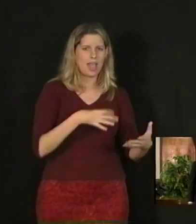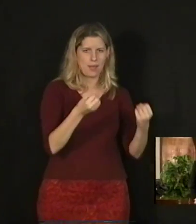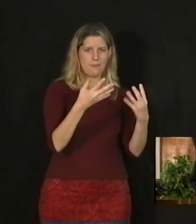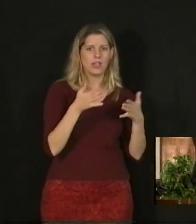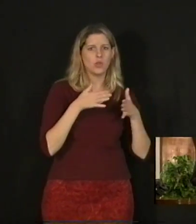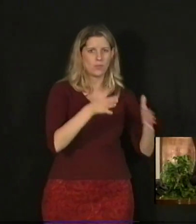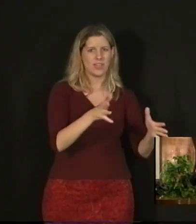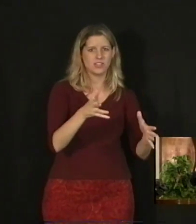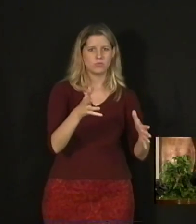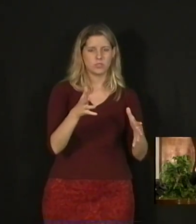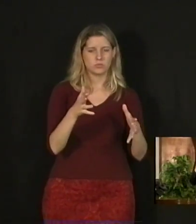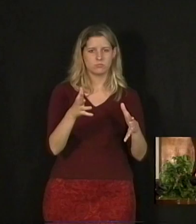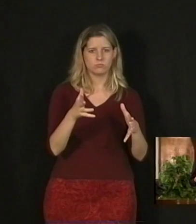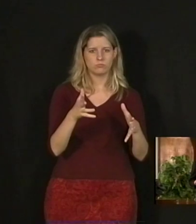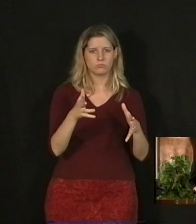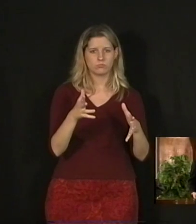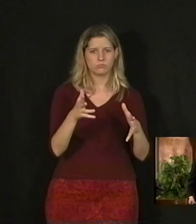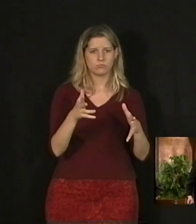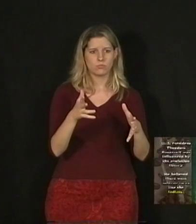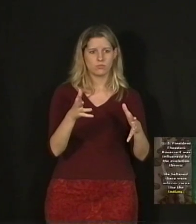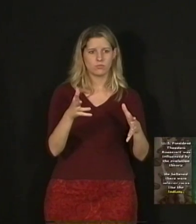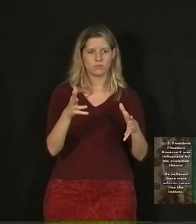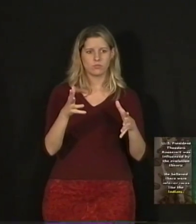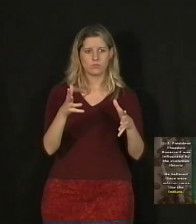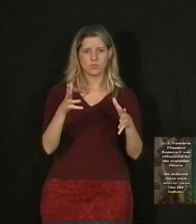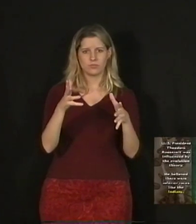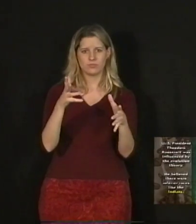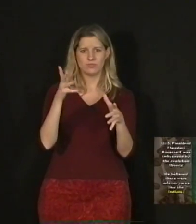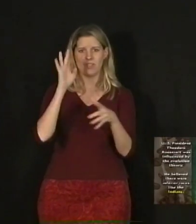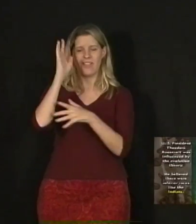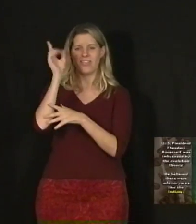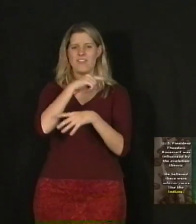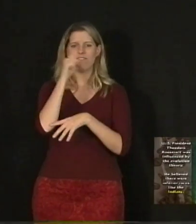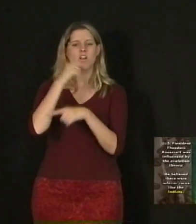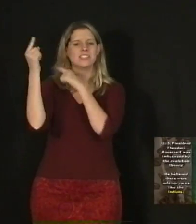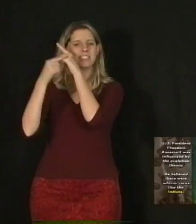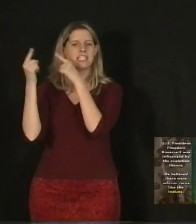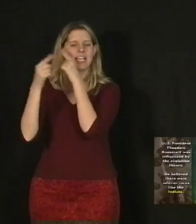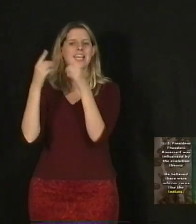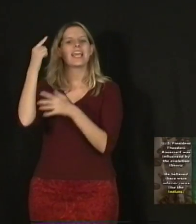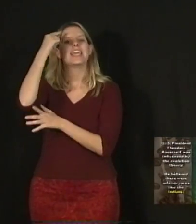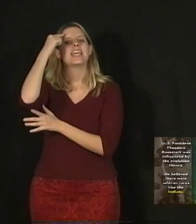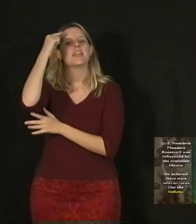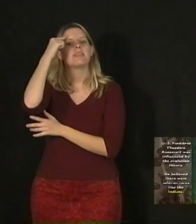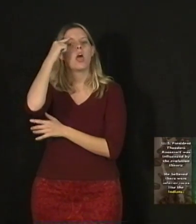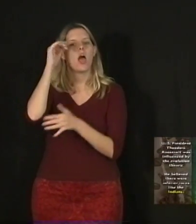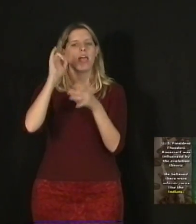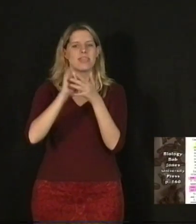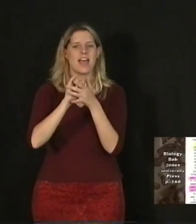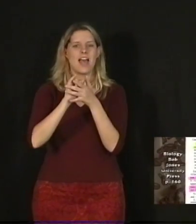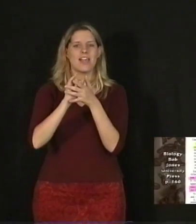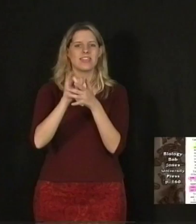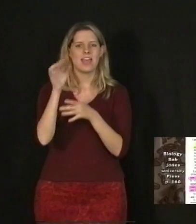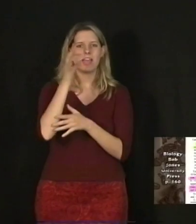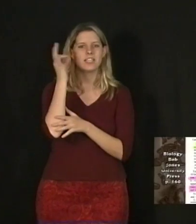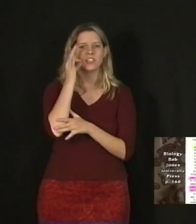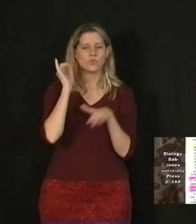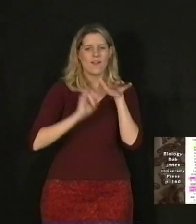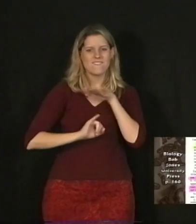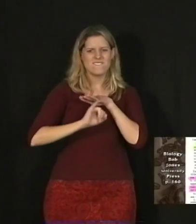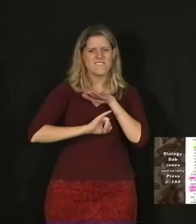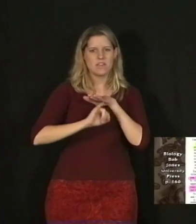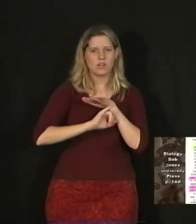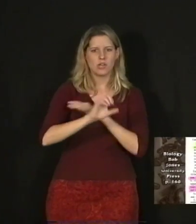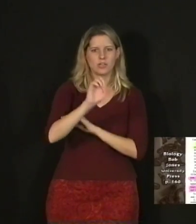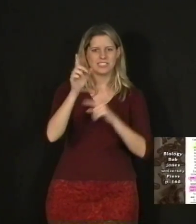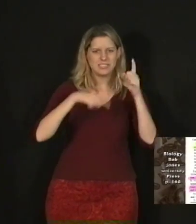ways, was caught up into this false thinking. Roosevelt thought that the Indians were an inferior species. Roosevelt said, I wish very much